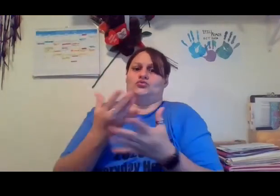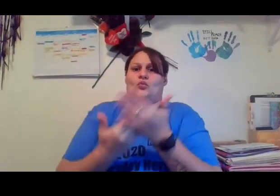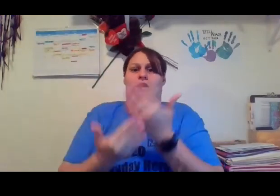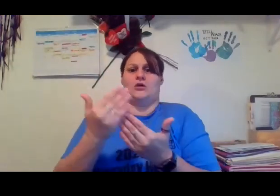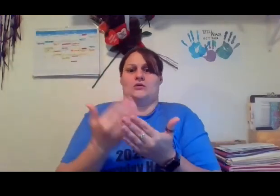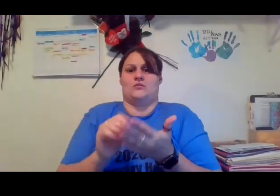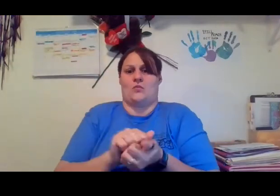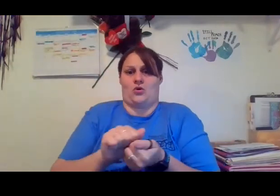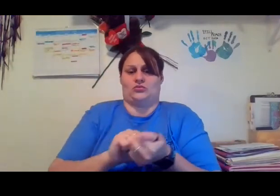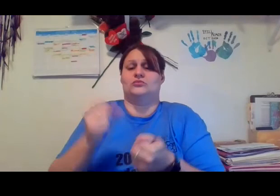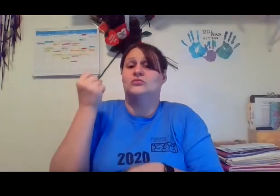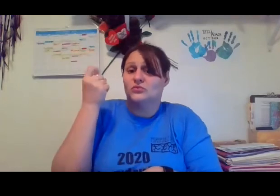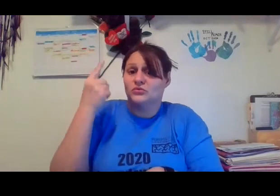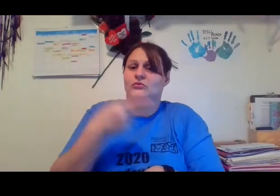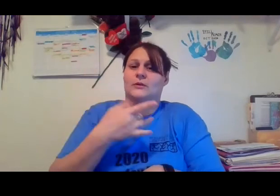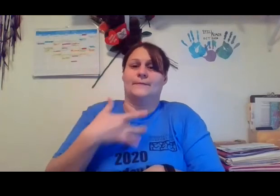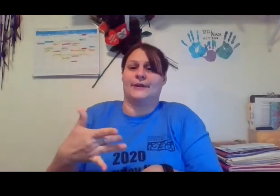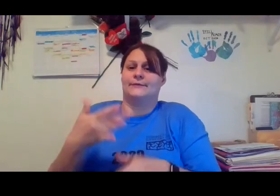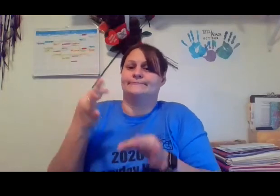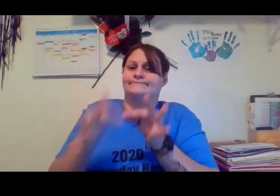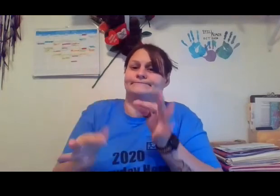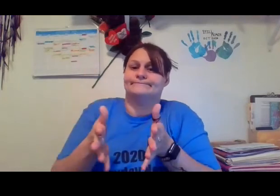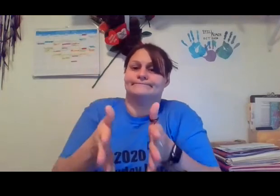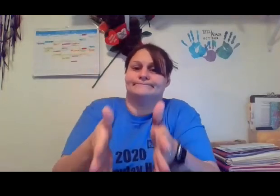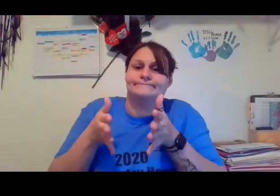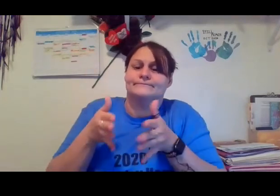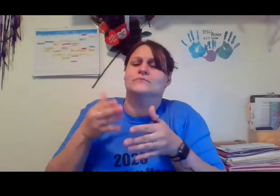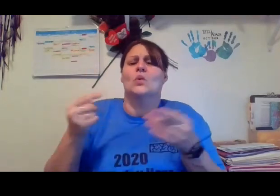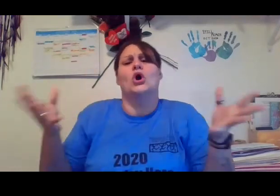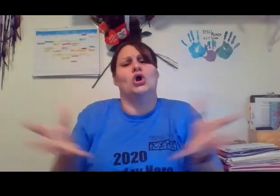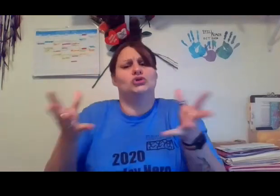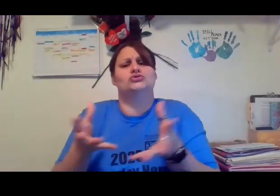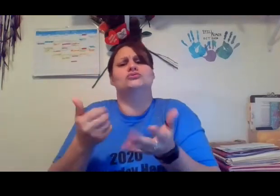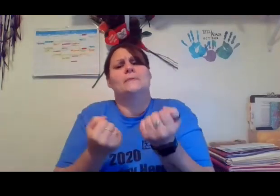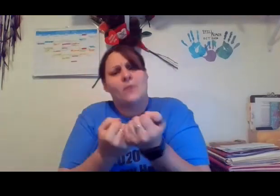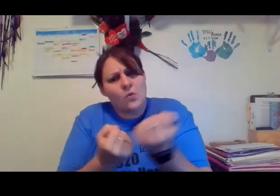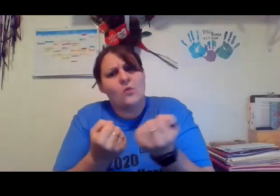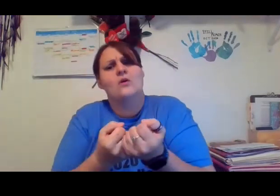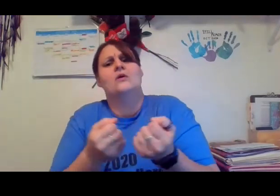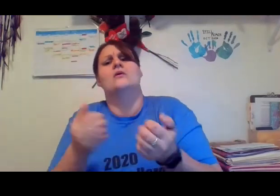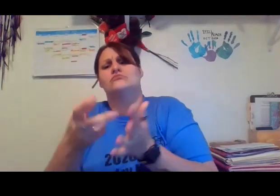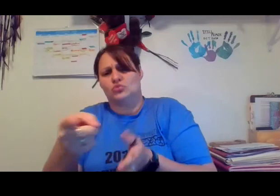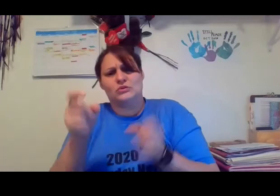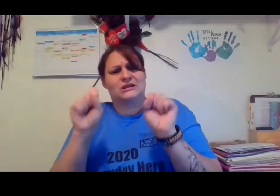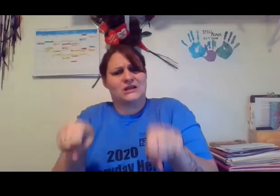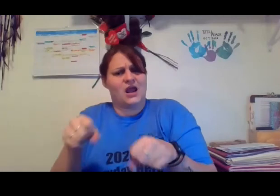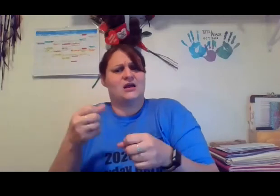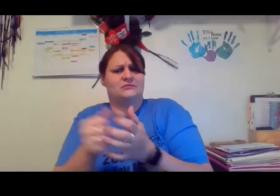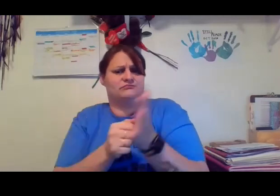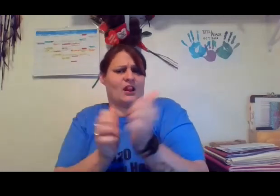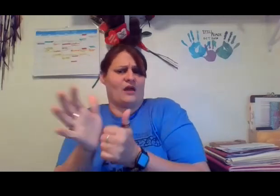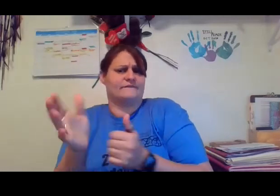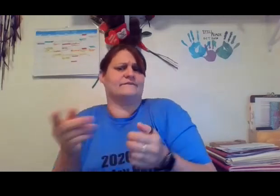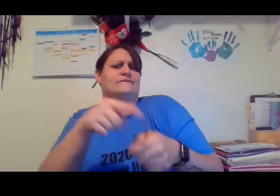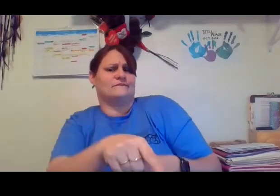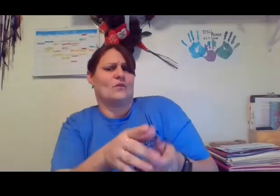Elena, encourage her and prompt her to wash her hands, especially after bathroom use. She typically runs the water, sticks her hands under